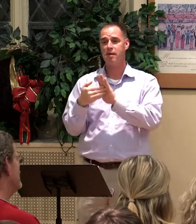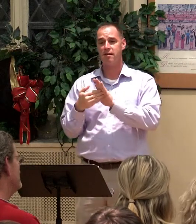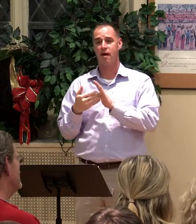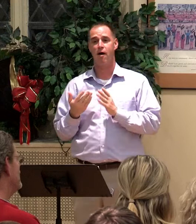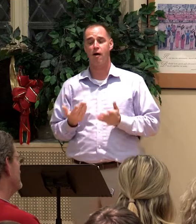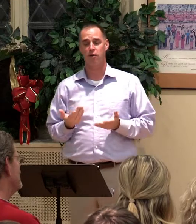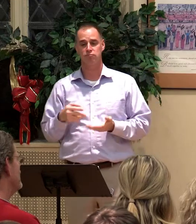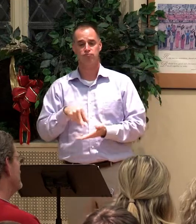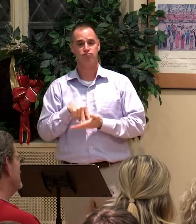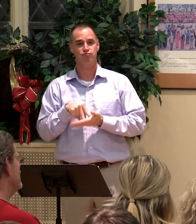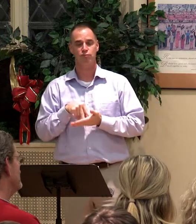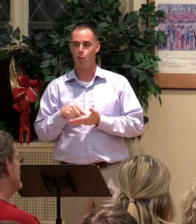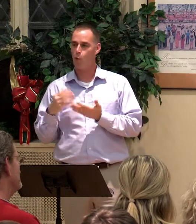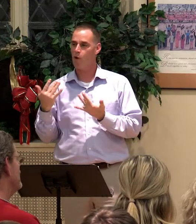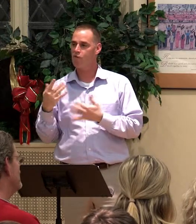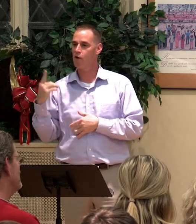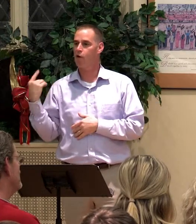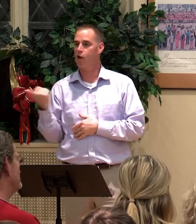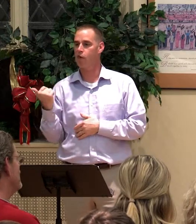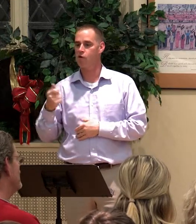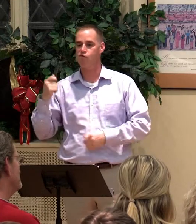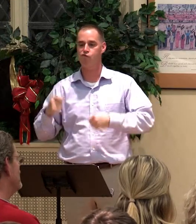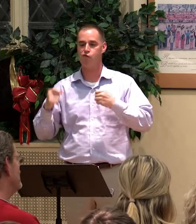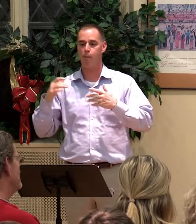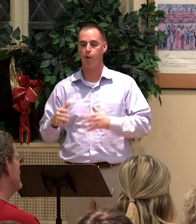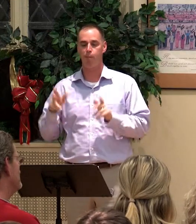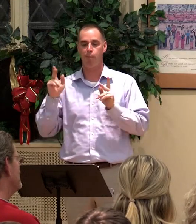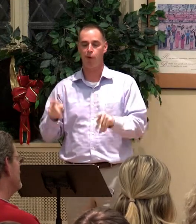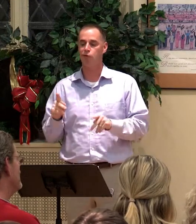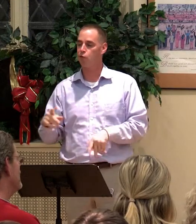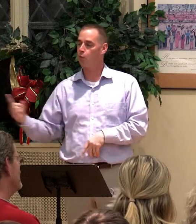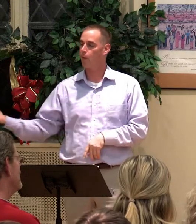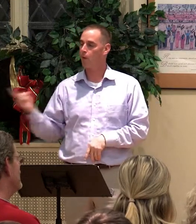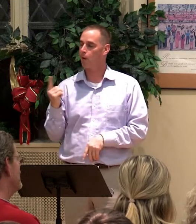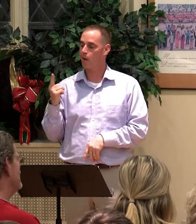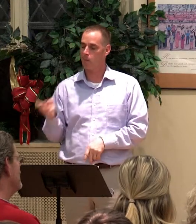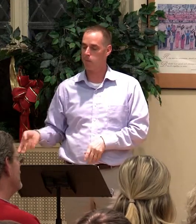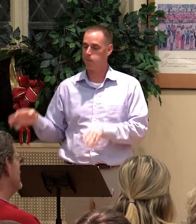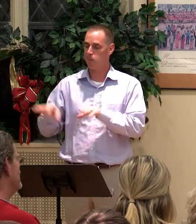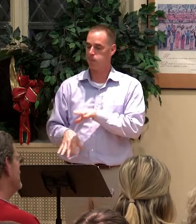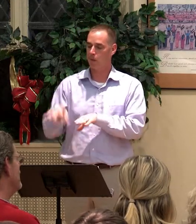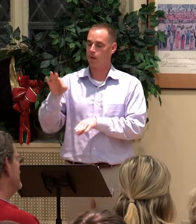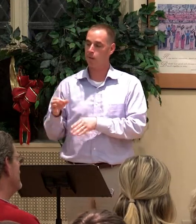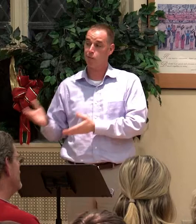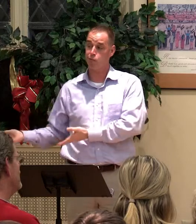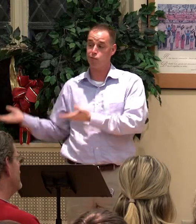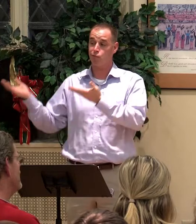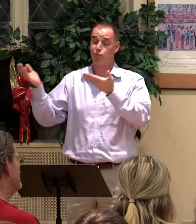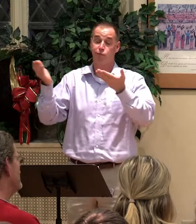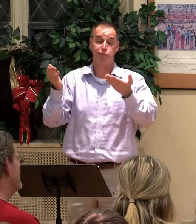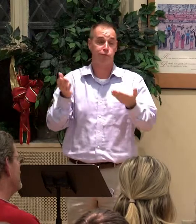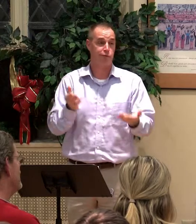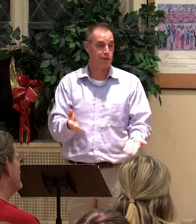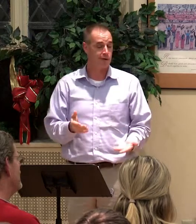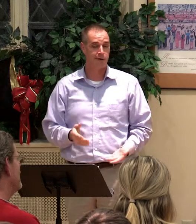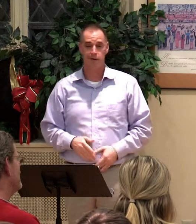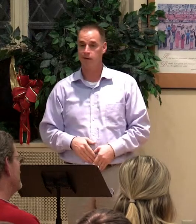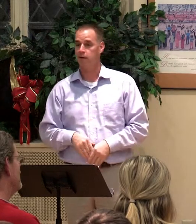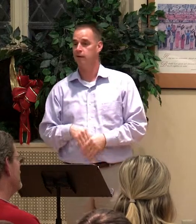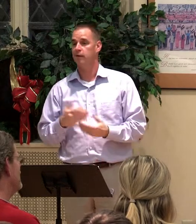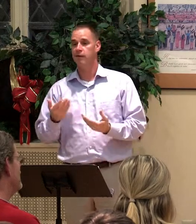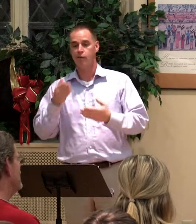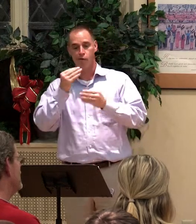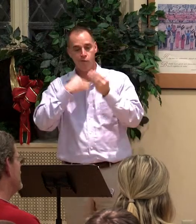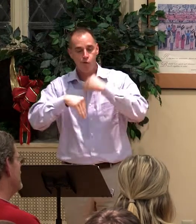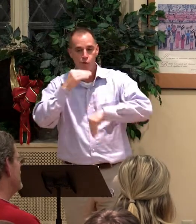yet another neurotic drummer to come pick you up and take you out to a greasy diner for bacon and eggs sunny side